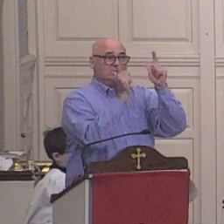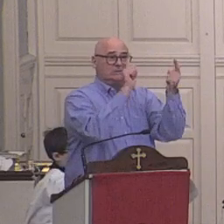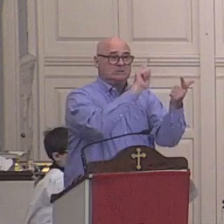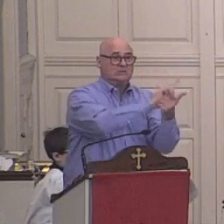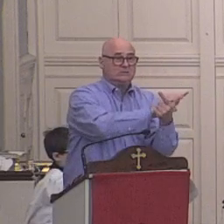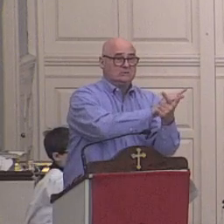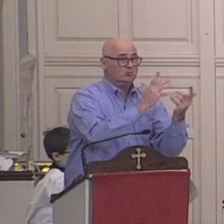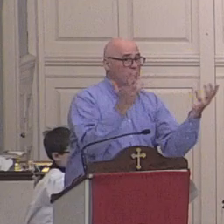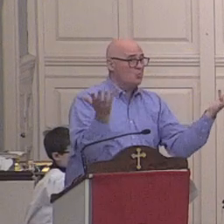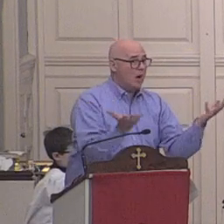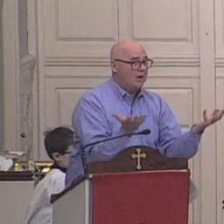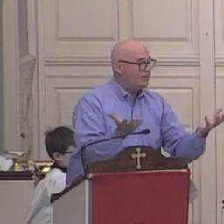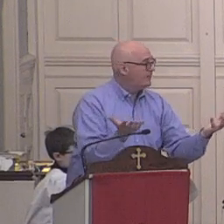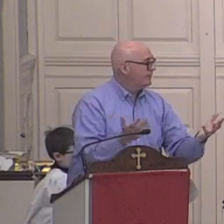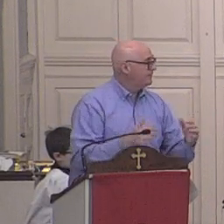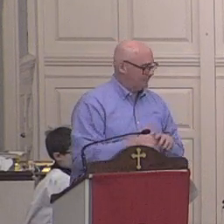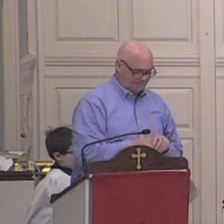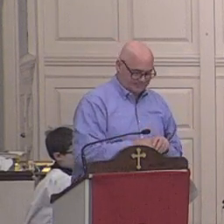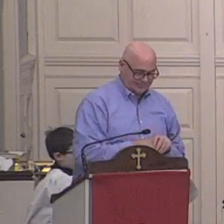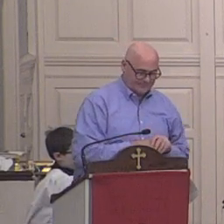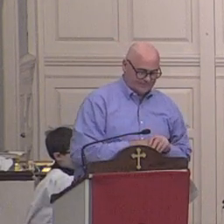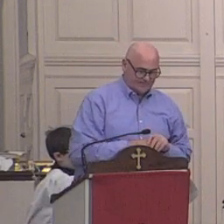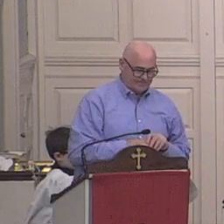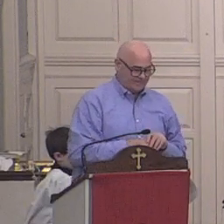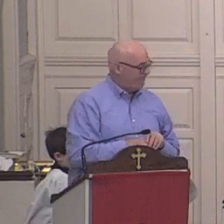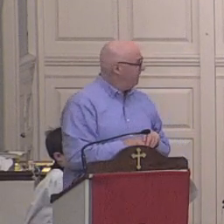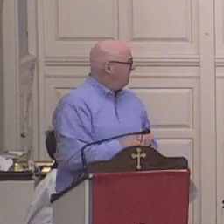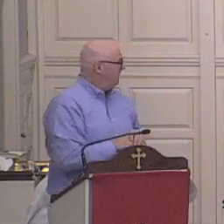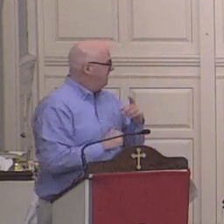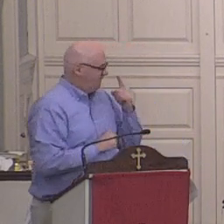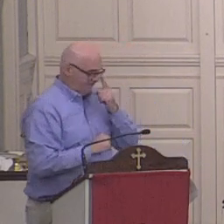Which is translated,